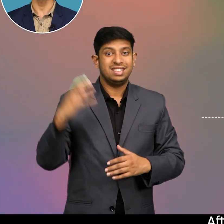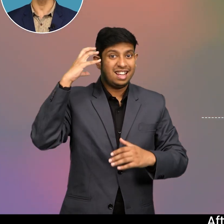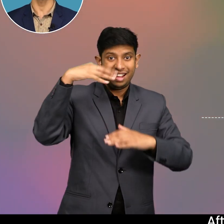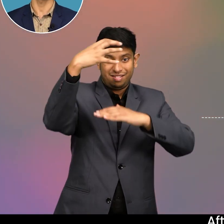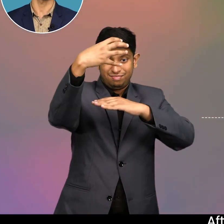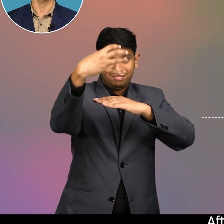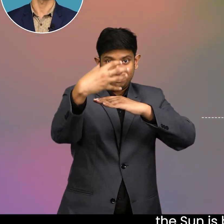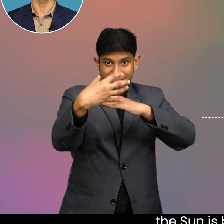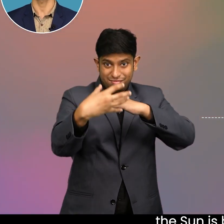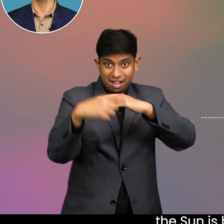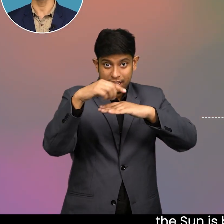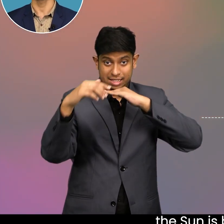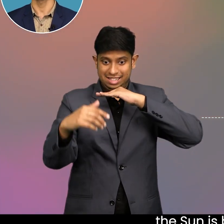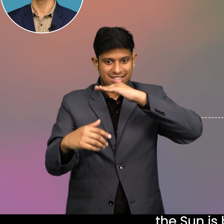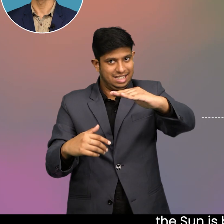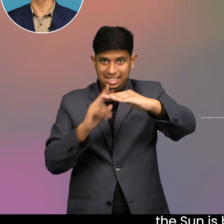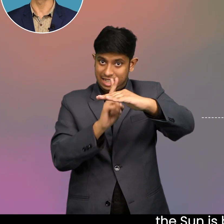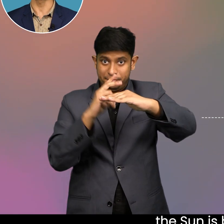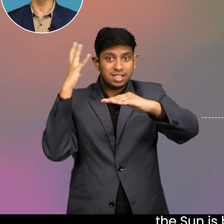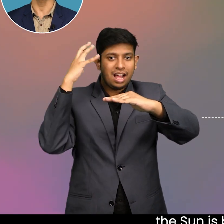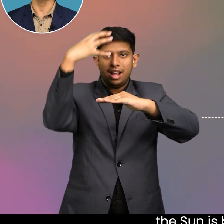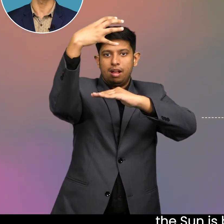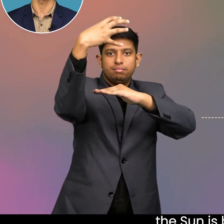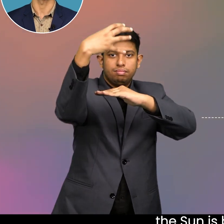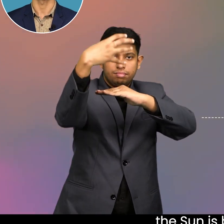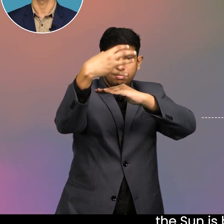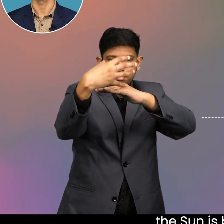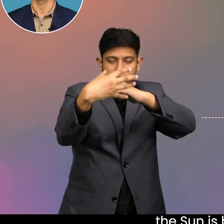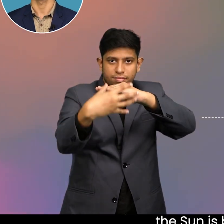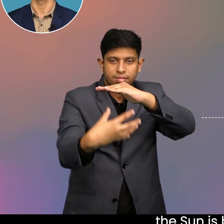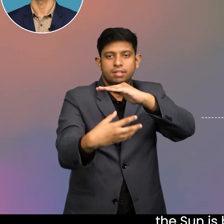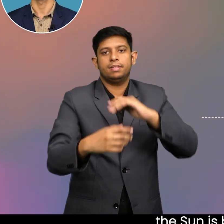After sunset, the sun is below the horizon.